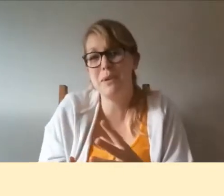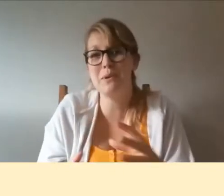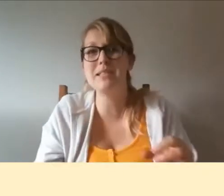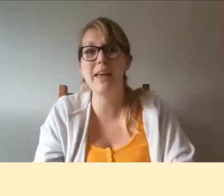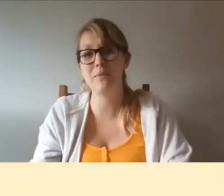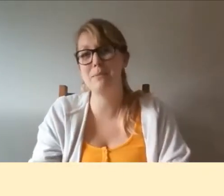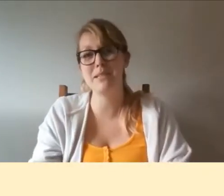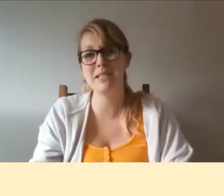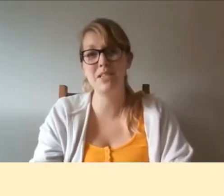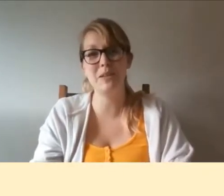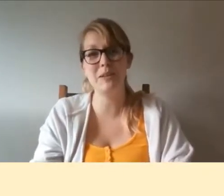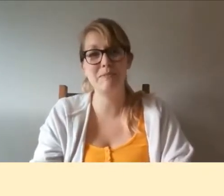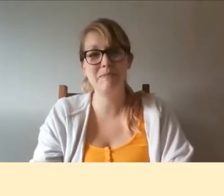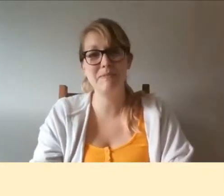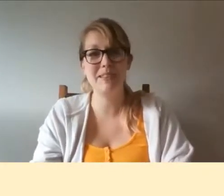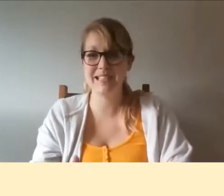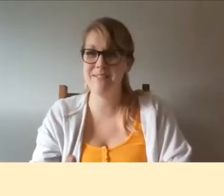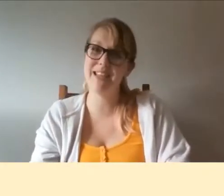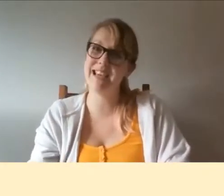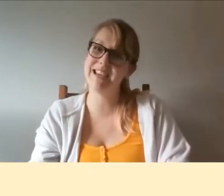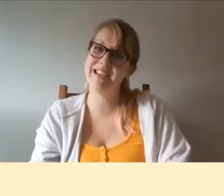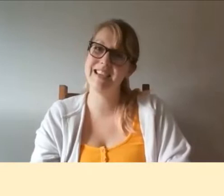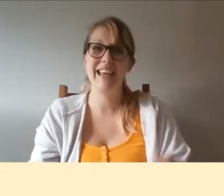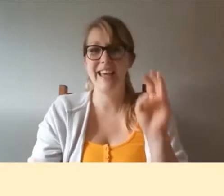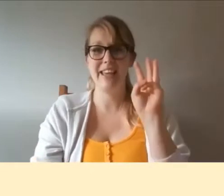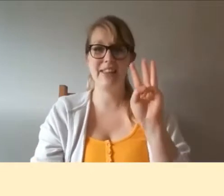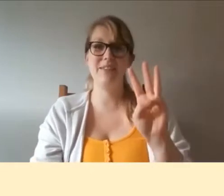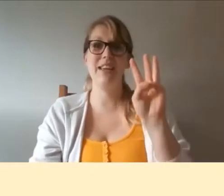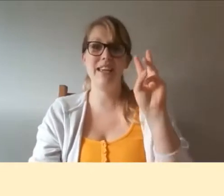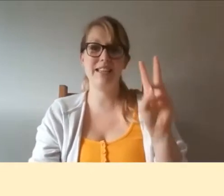Shall we put it all together with a bit of the tune? Let's give it a go.